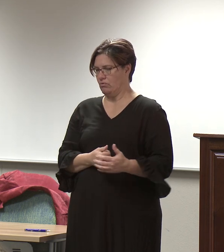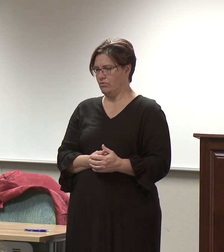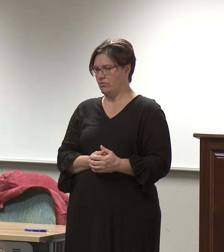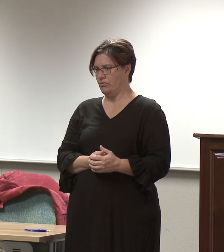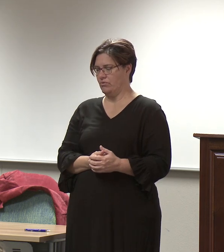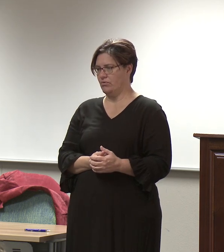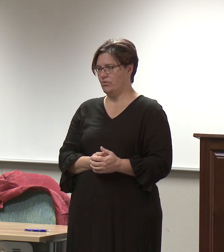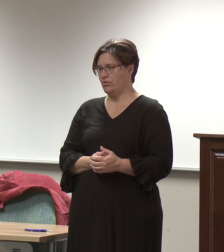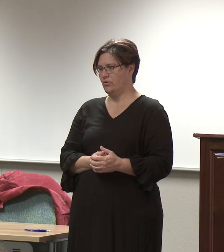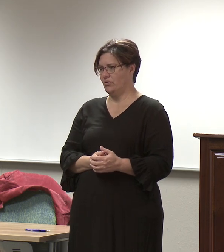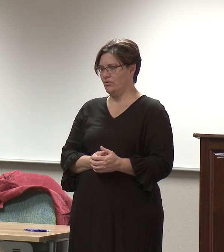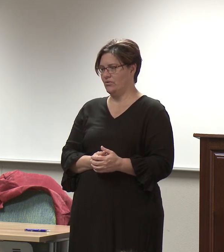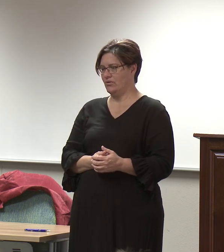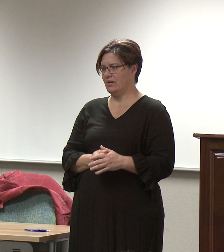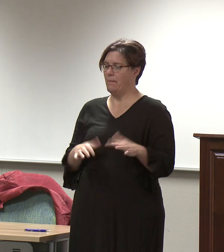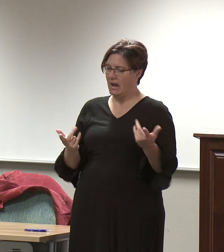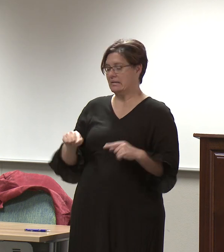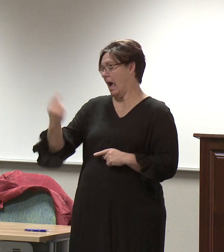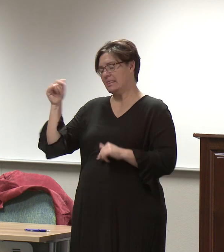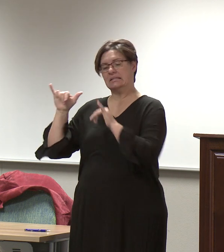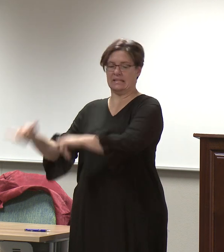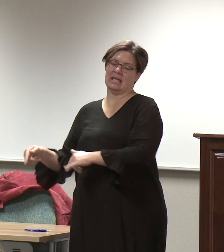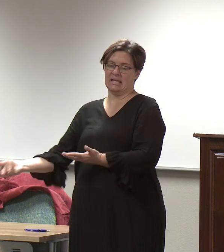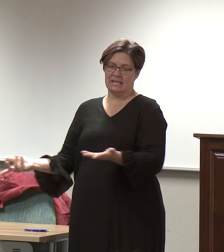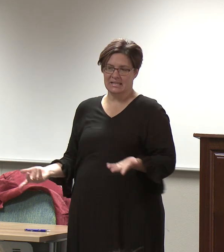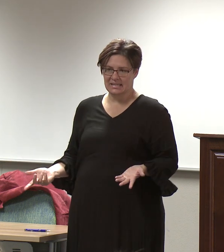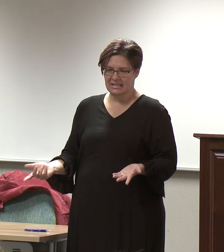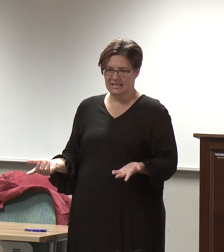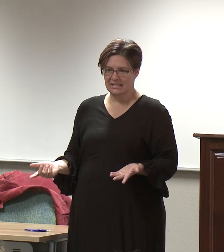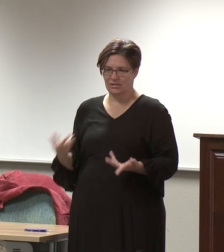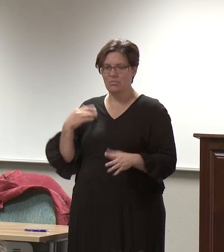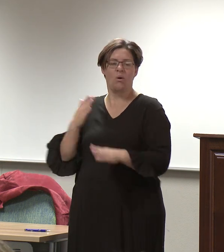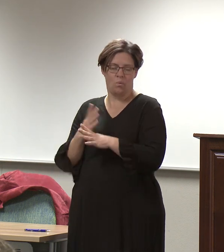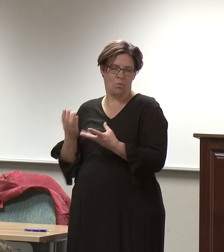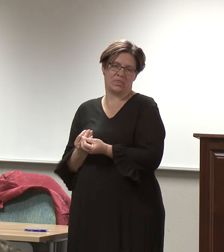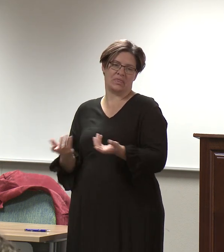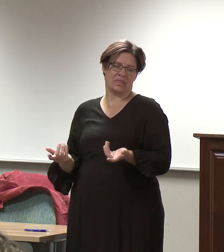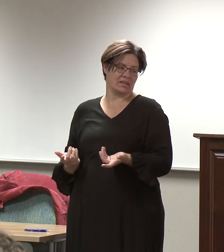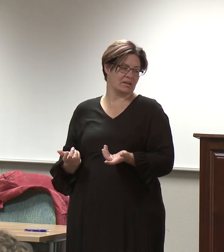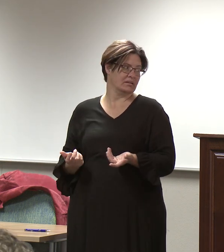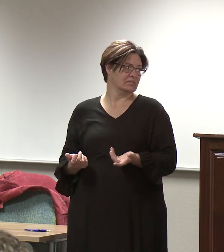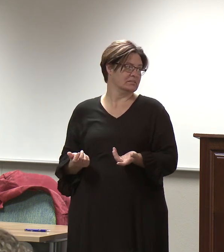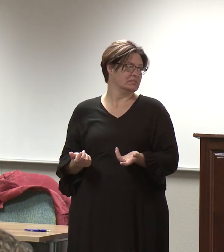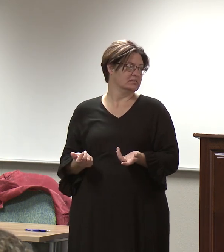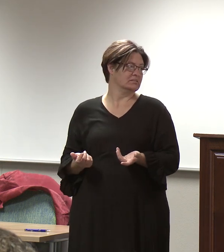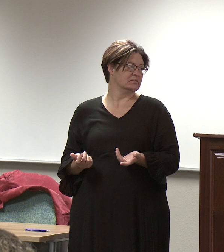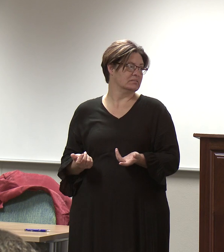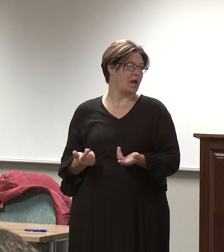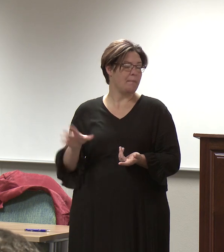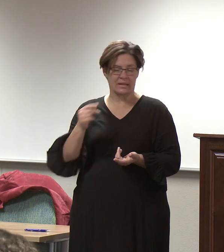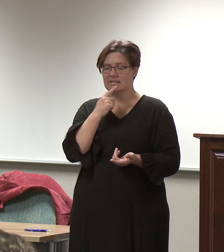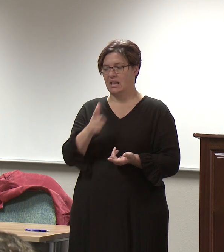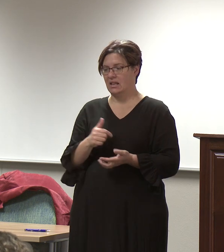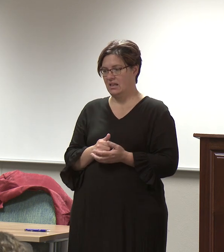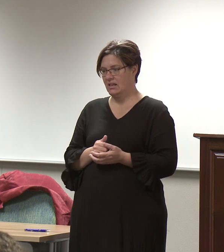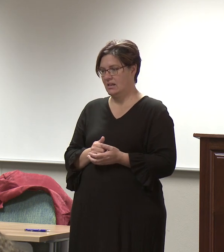disgust. But other people didn't, and I'm in here. So I work with them. And I'll have to tell you, so I